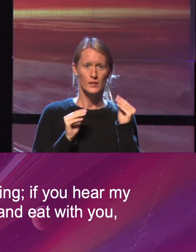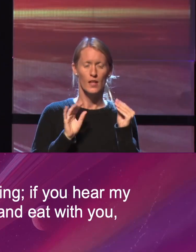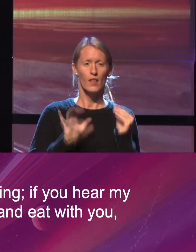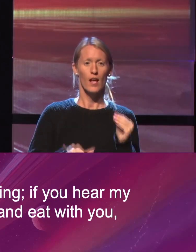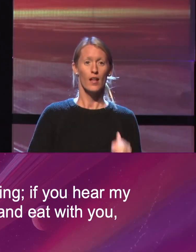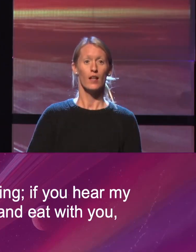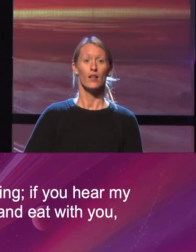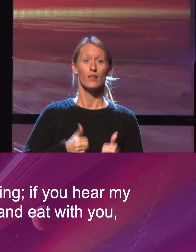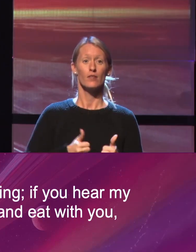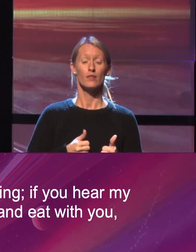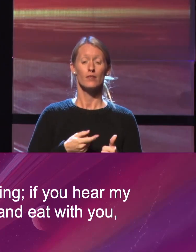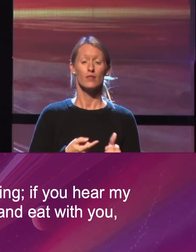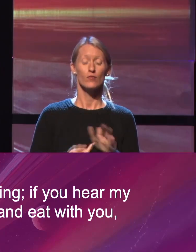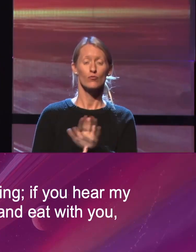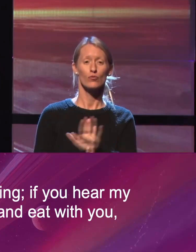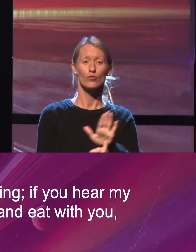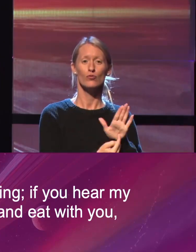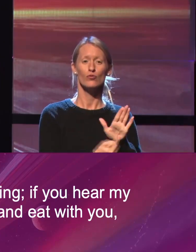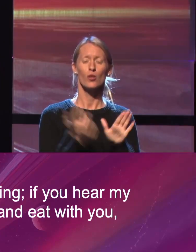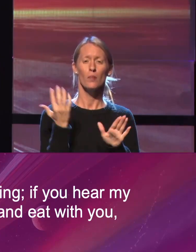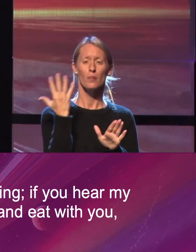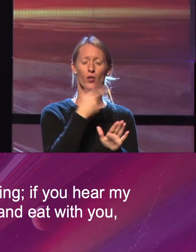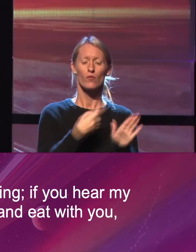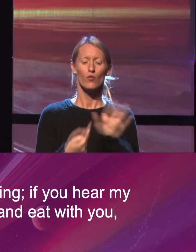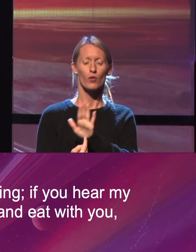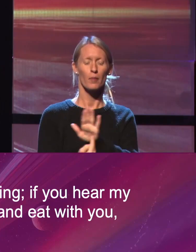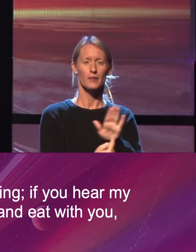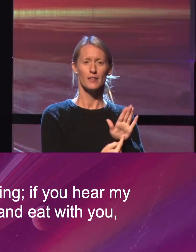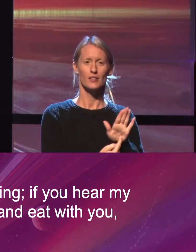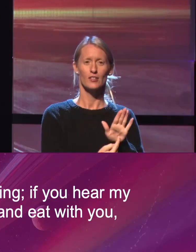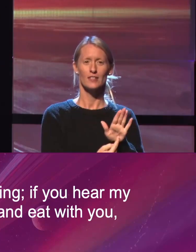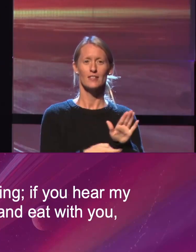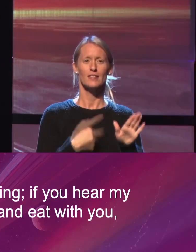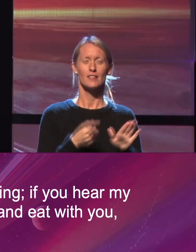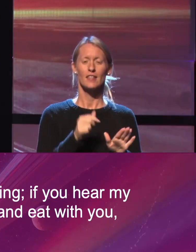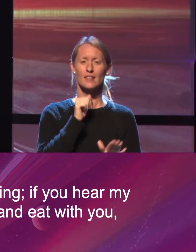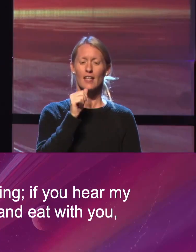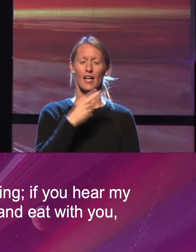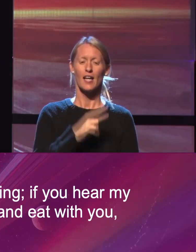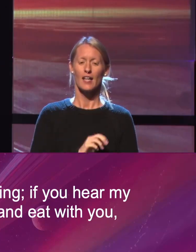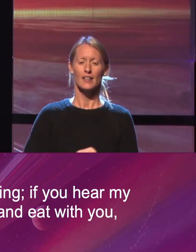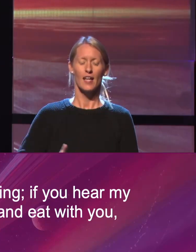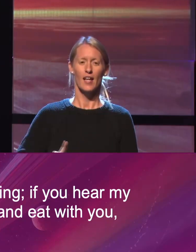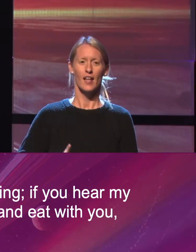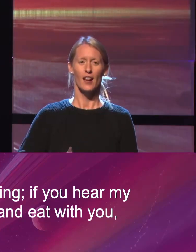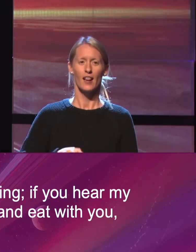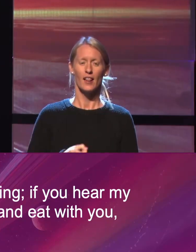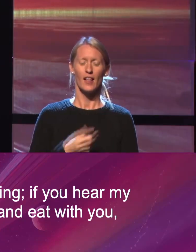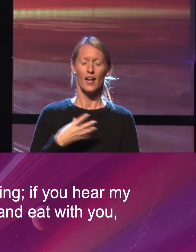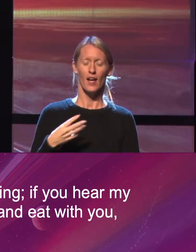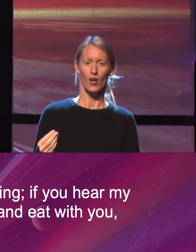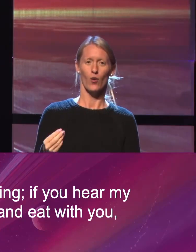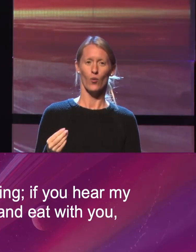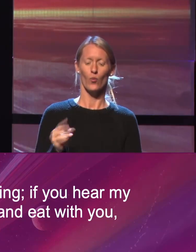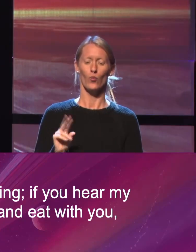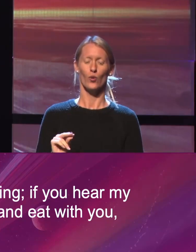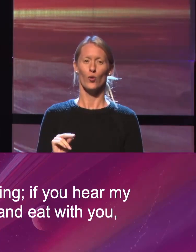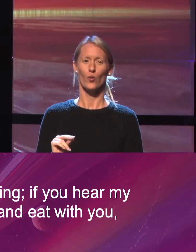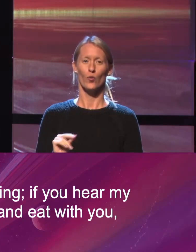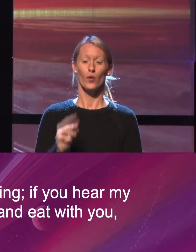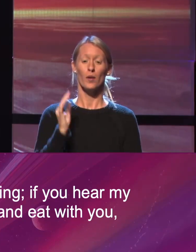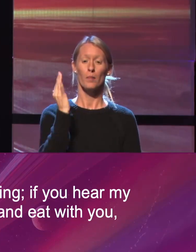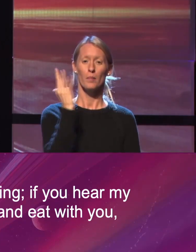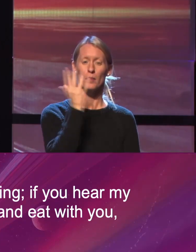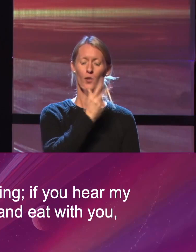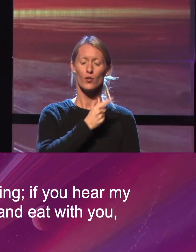invitation, not to get out of hell, okay? No. It offers you a beautiful invitation to this life